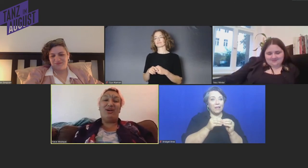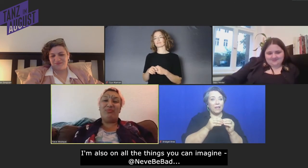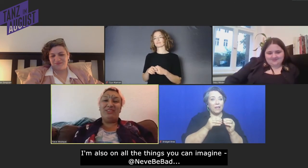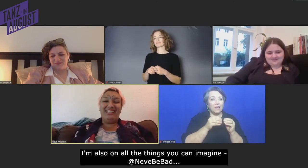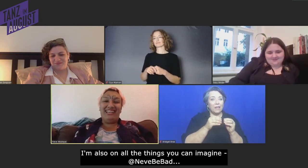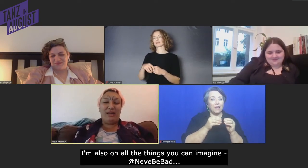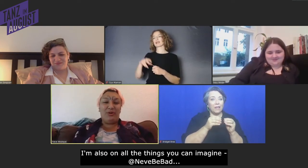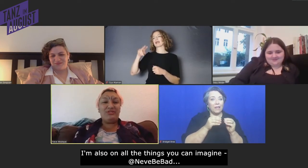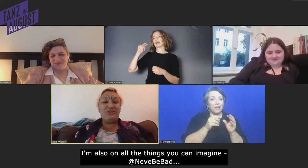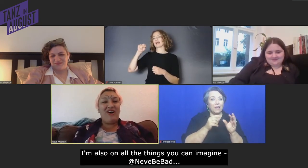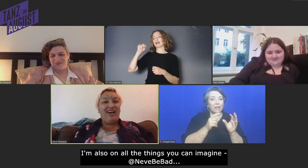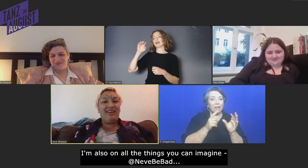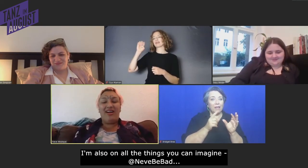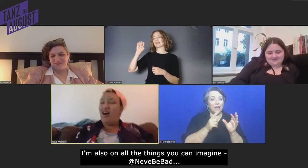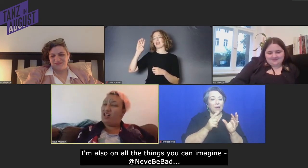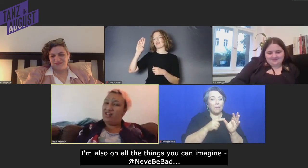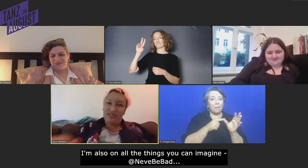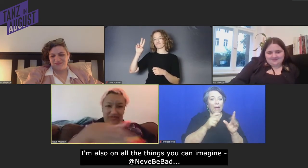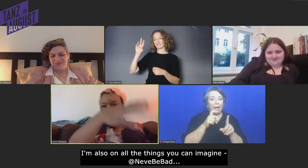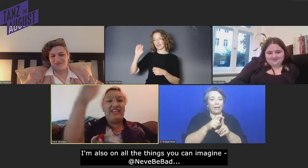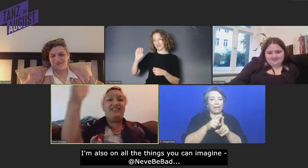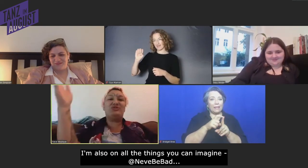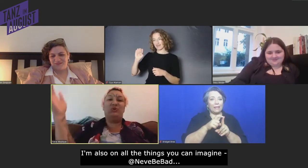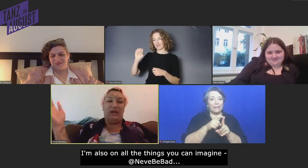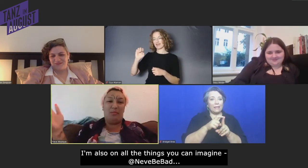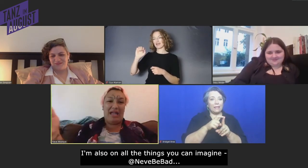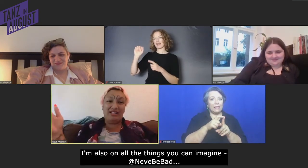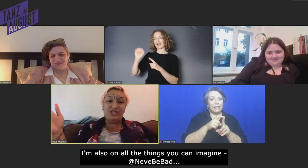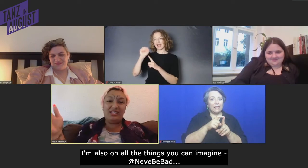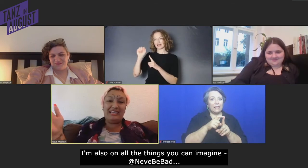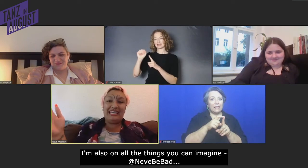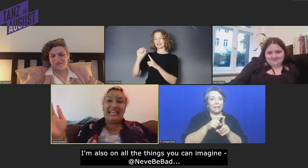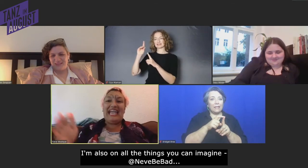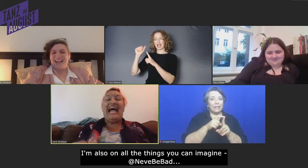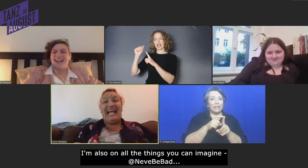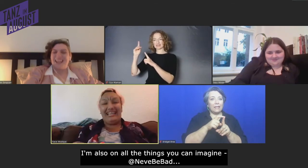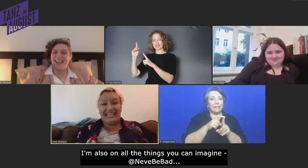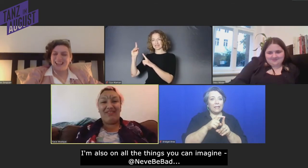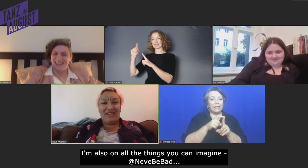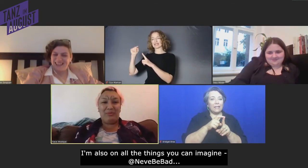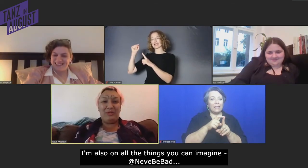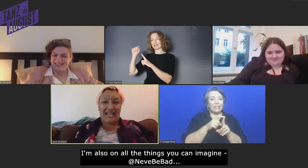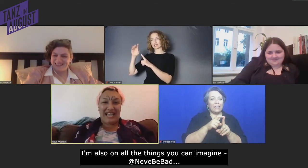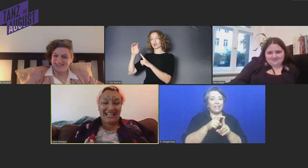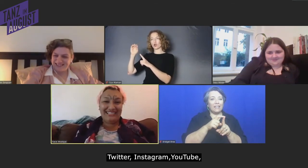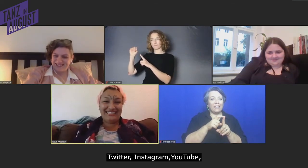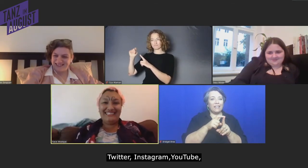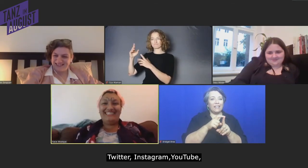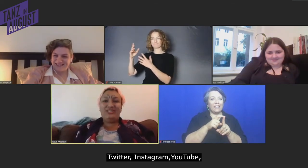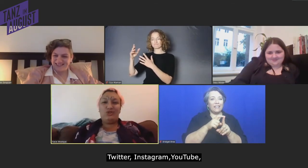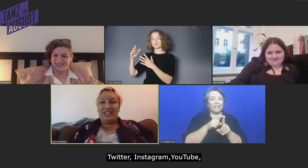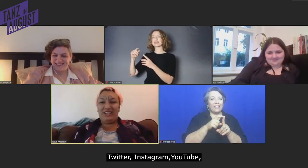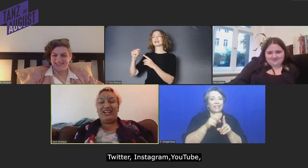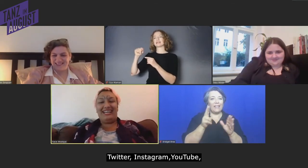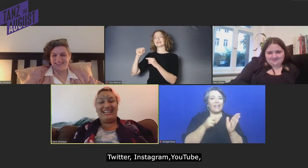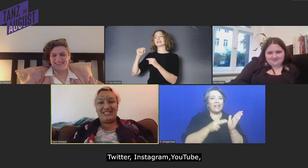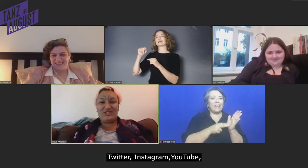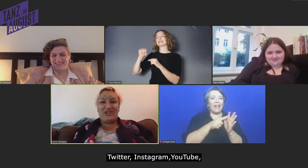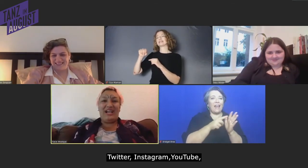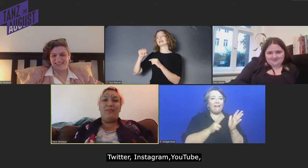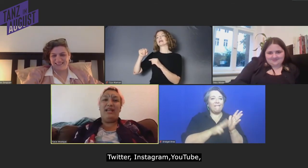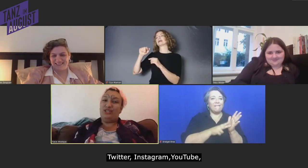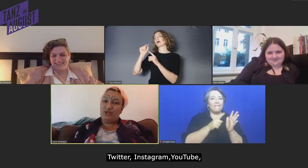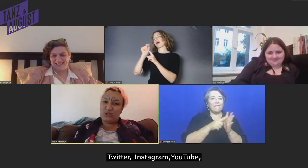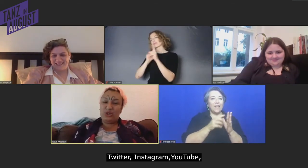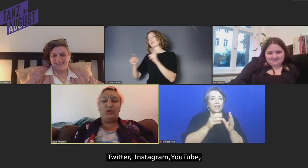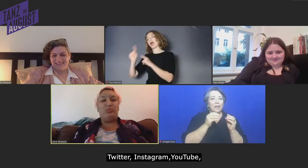BAD.com. And I'm also on all of the things you can imagine at Neve Be Bad, Twitter and Instagram